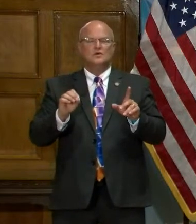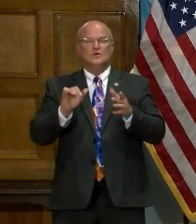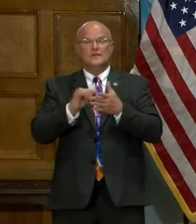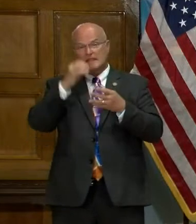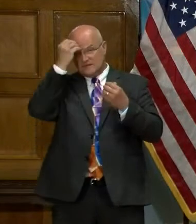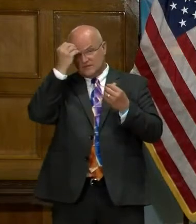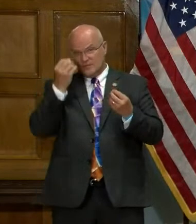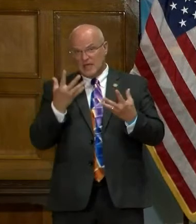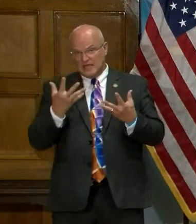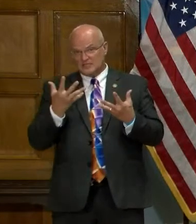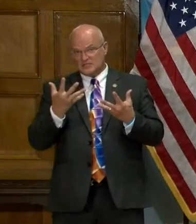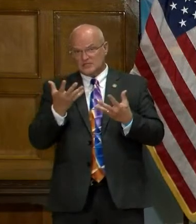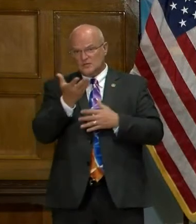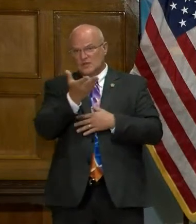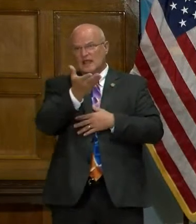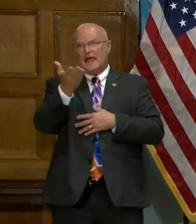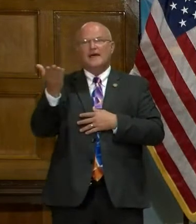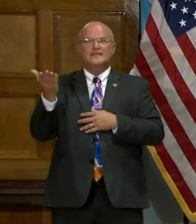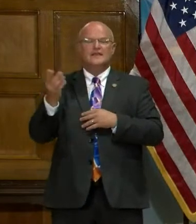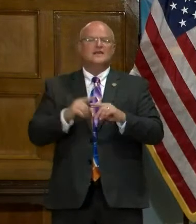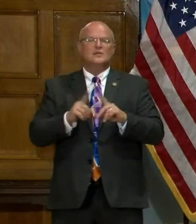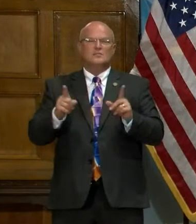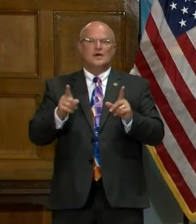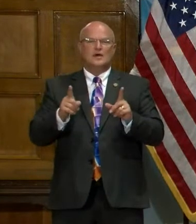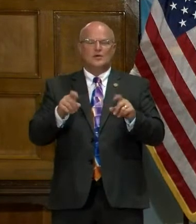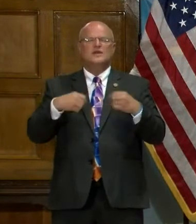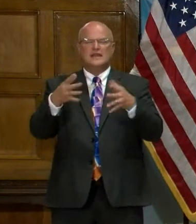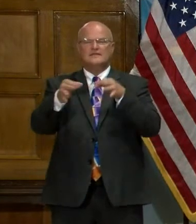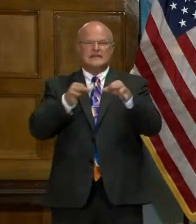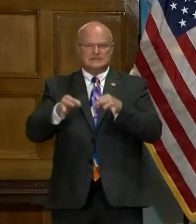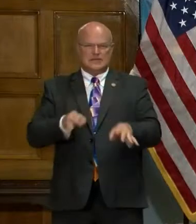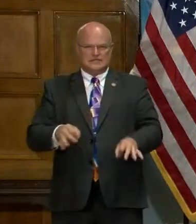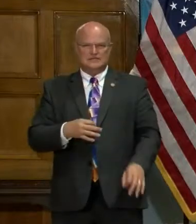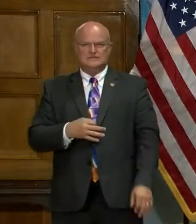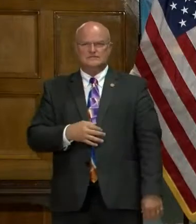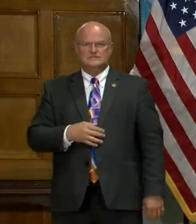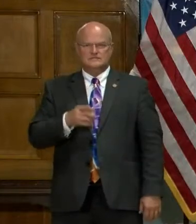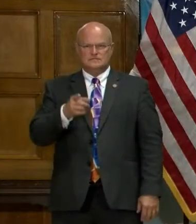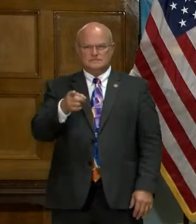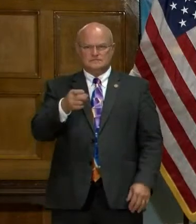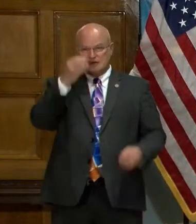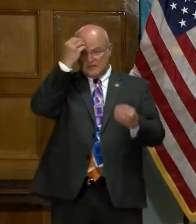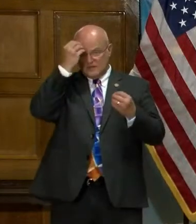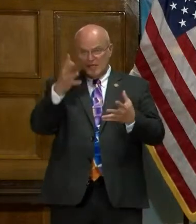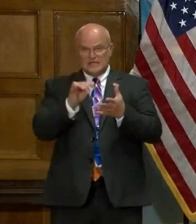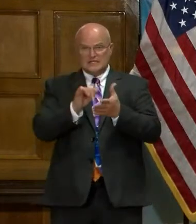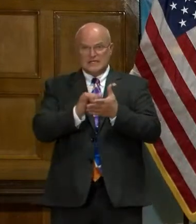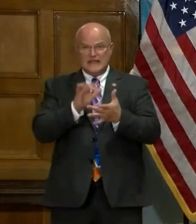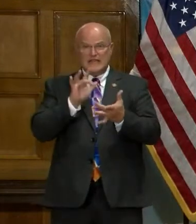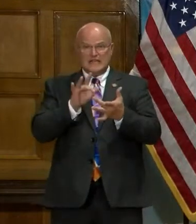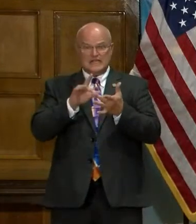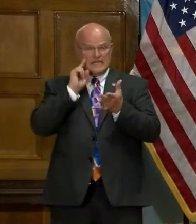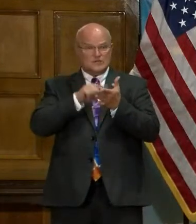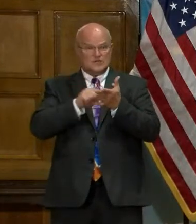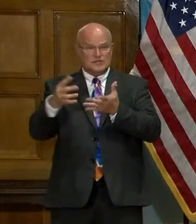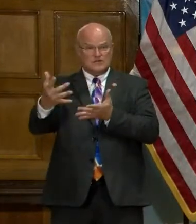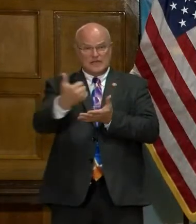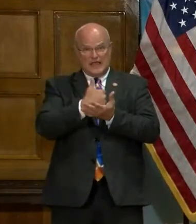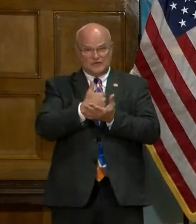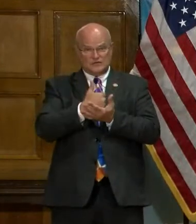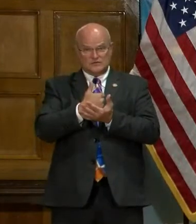the information was out there, but we did give an explanation. And is that information that contact tracers